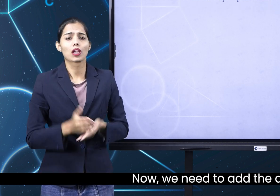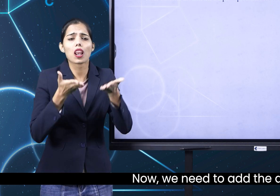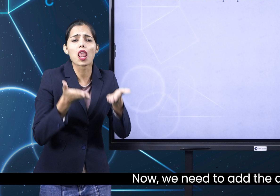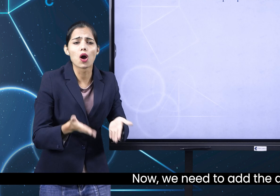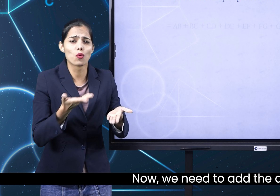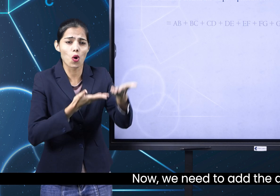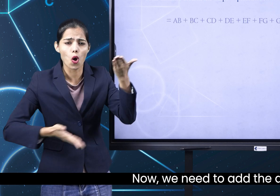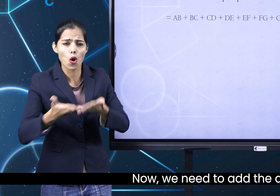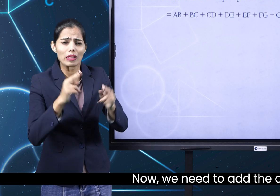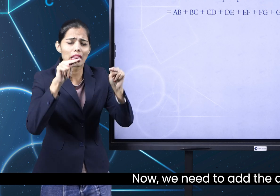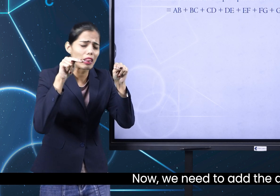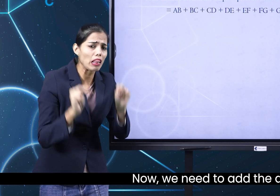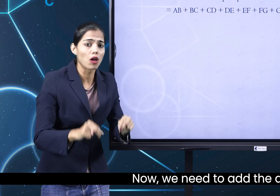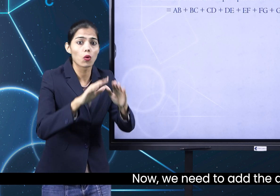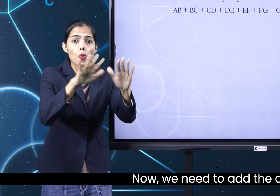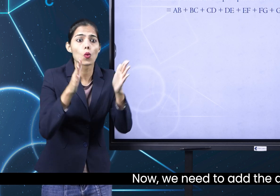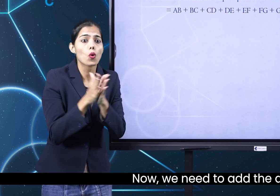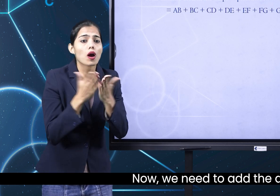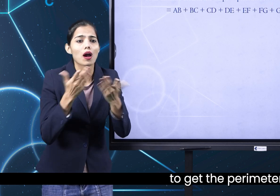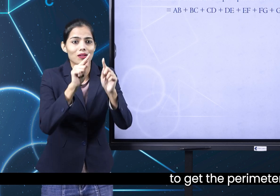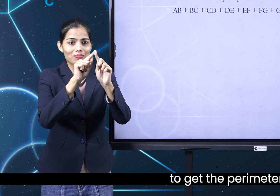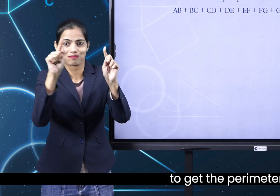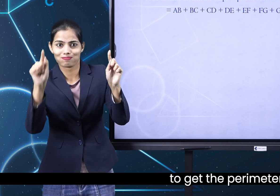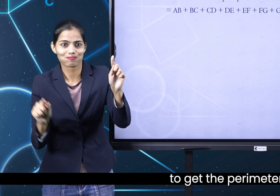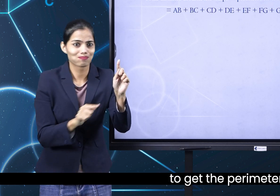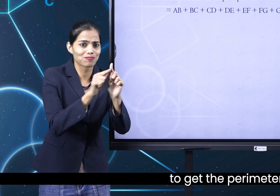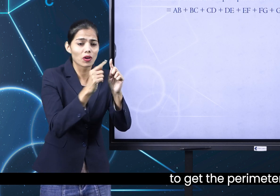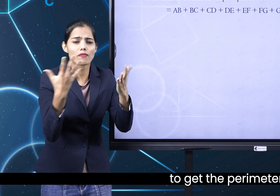Now, we need to add the all sides to get the perimeter.